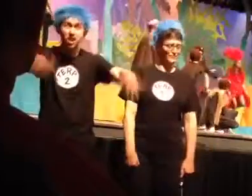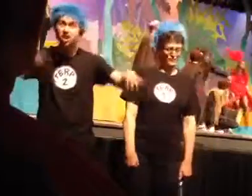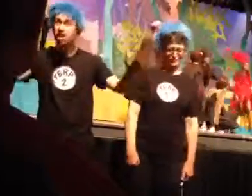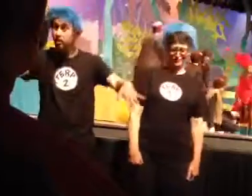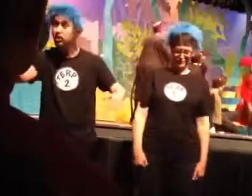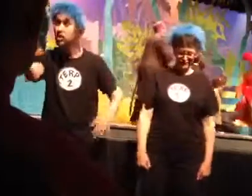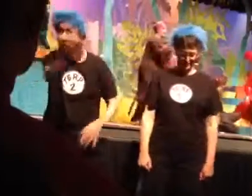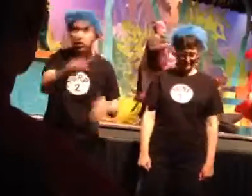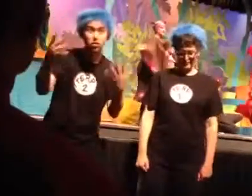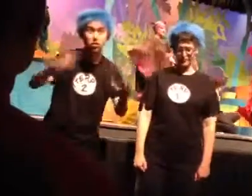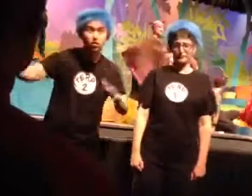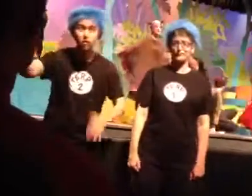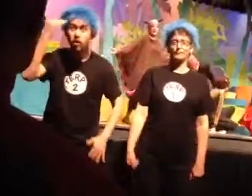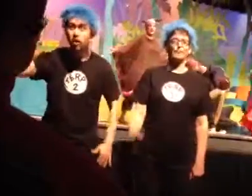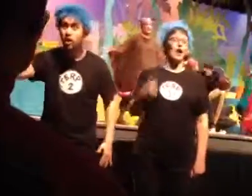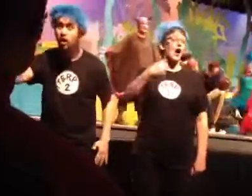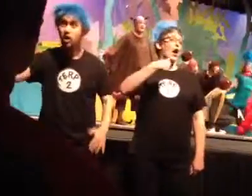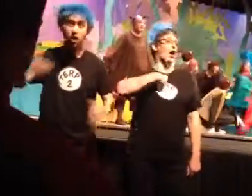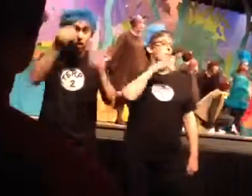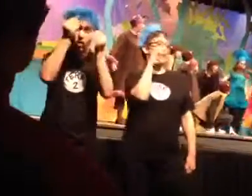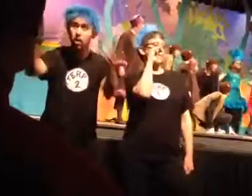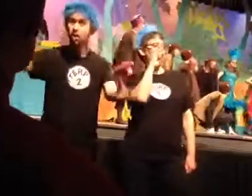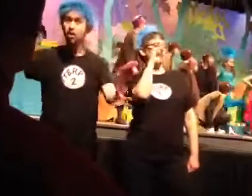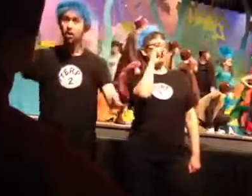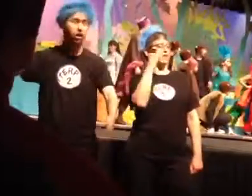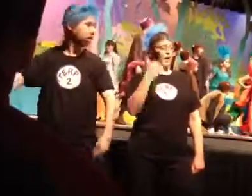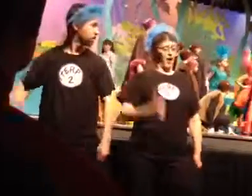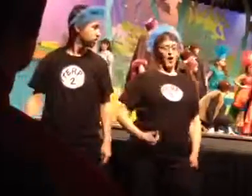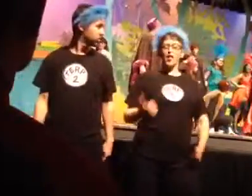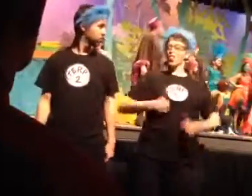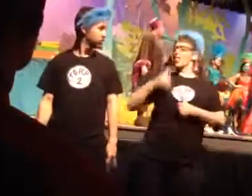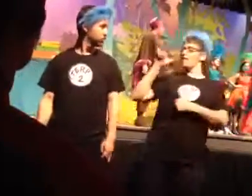Bigger, Bigger, Bigger, Bigger, Bigger, Bigger... ...and I think, oh, that's great.